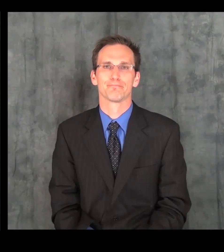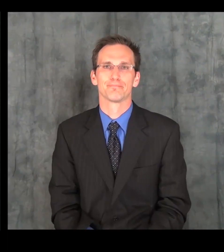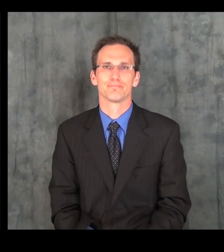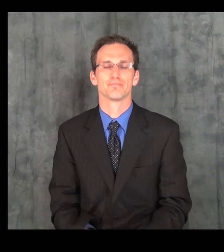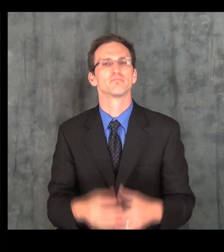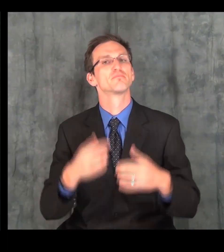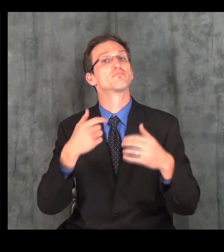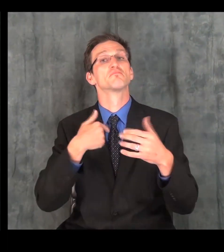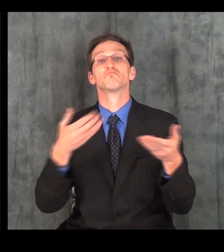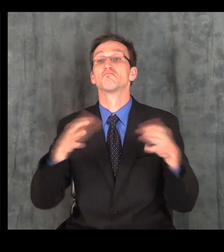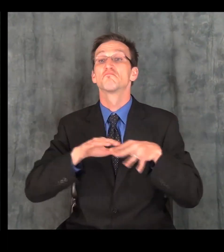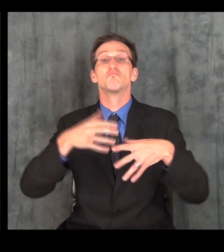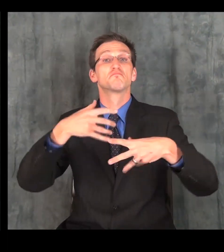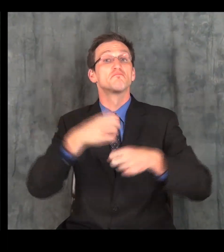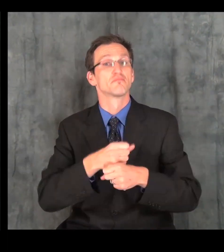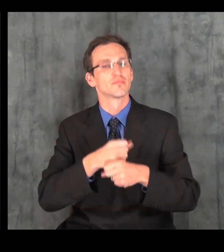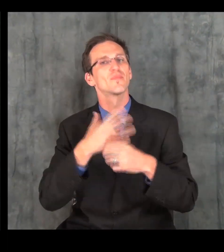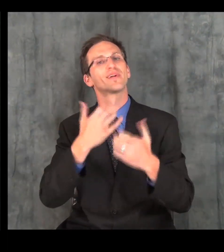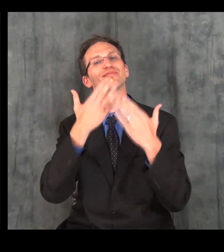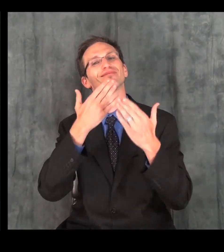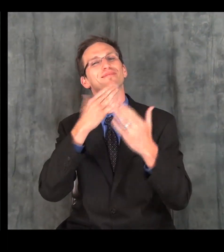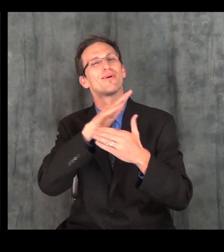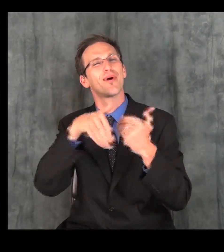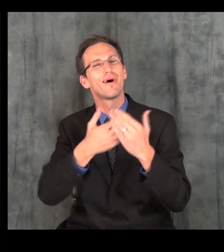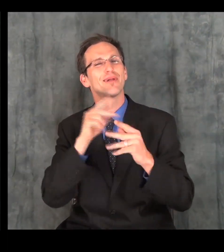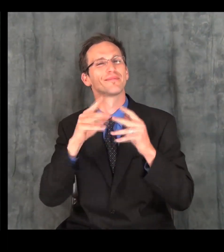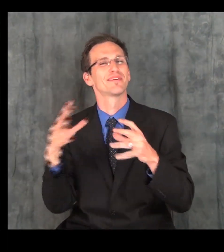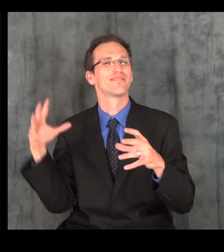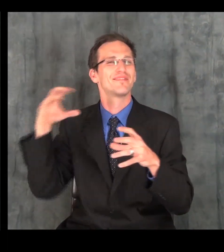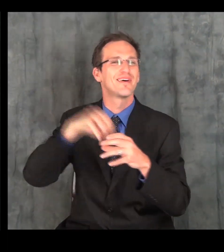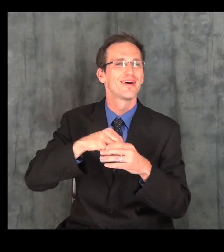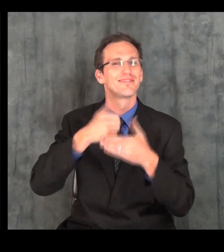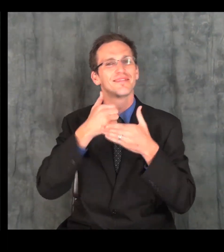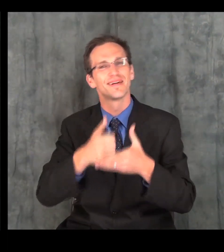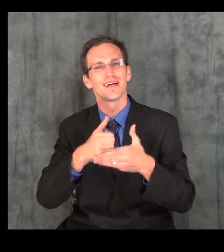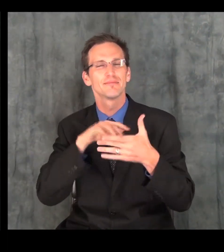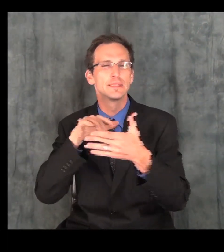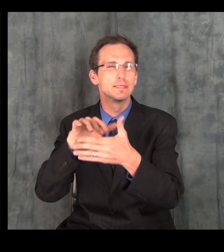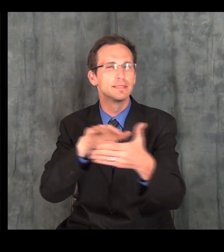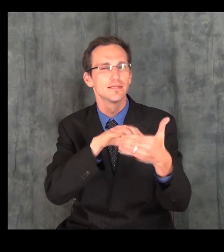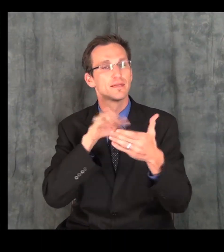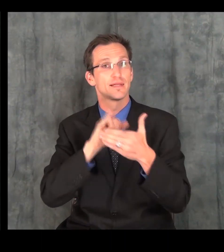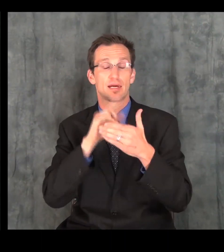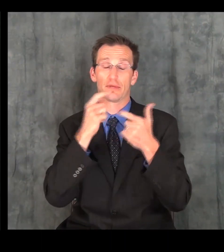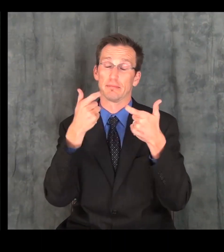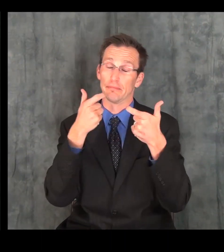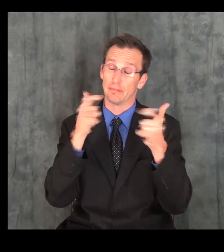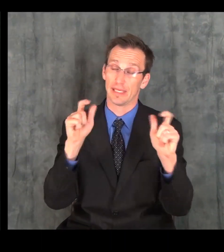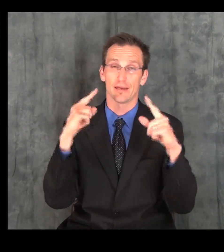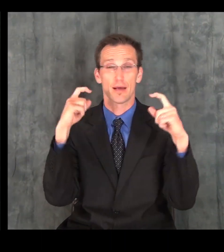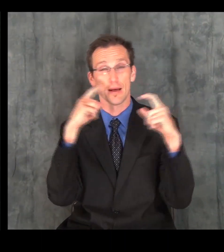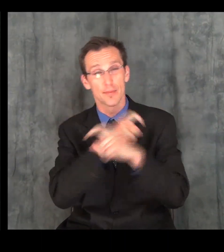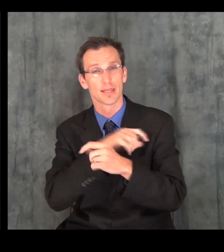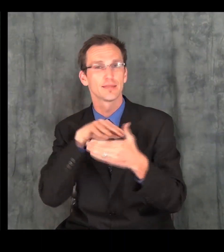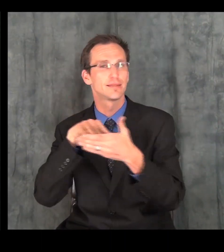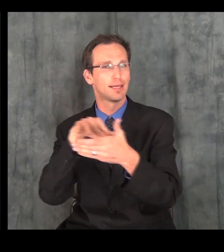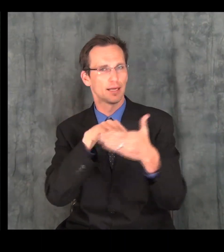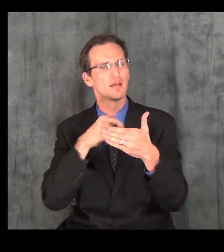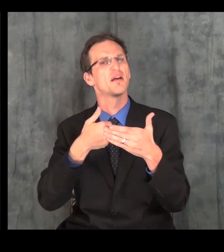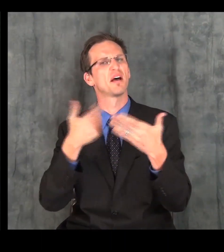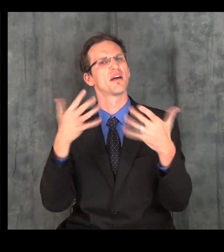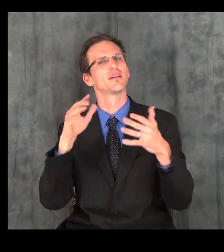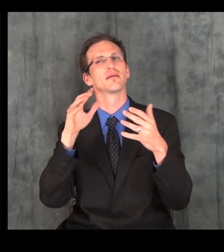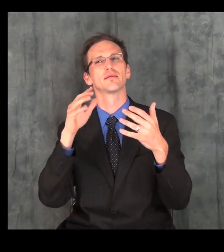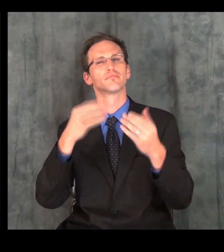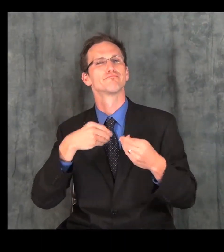So just to sum up, I'd just like to acknowledge all of the people that were involved in the study. It was a really big, complex study, as you can imagine, but as I said, I've given a couple